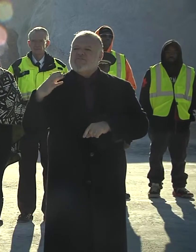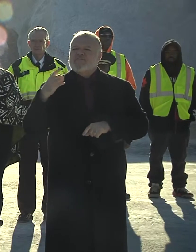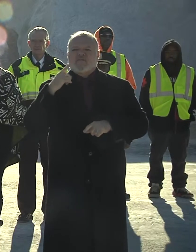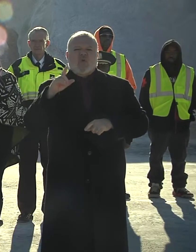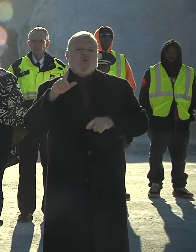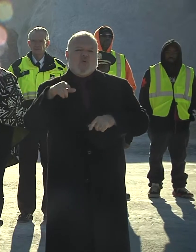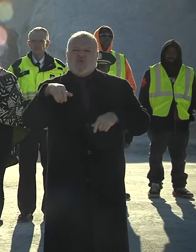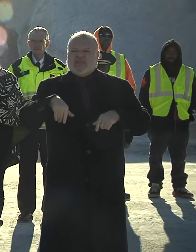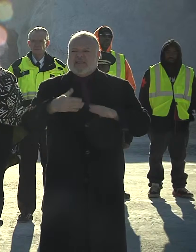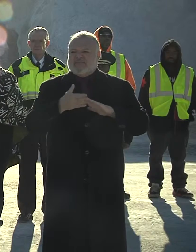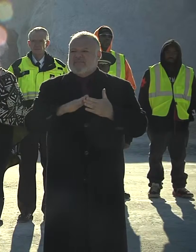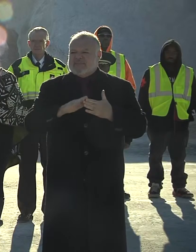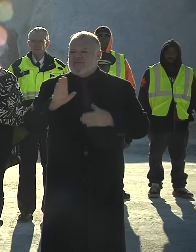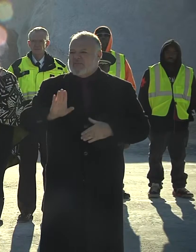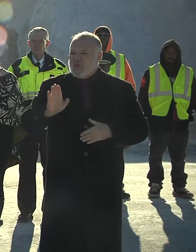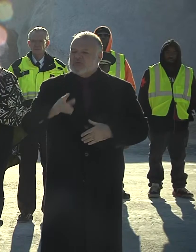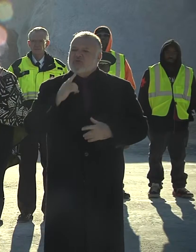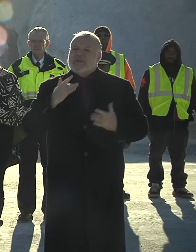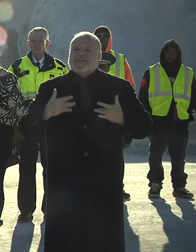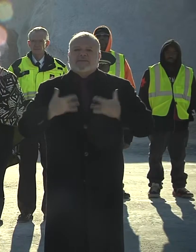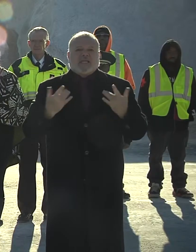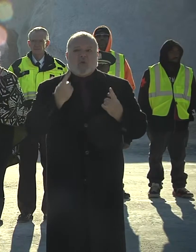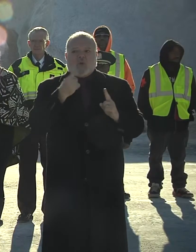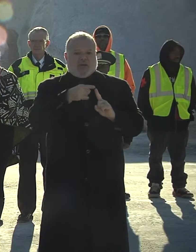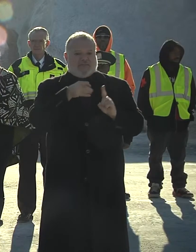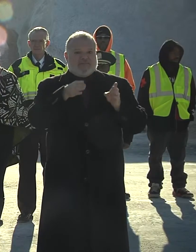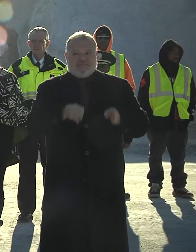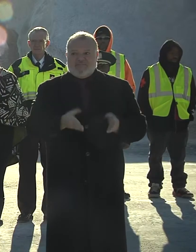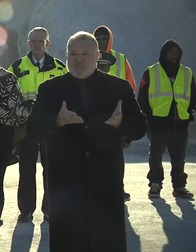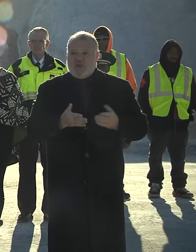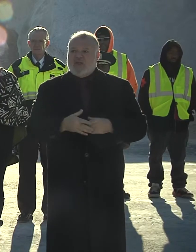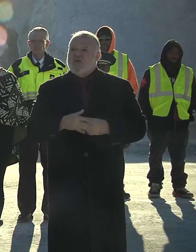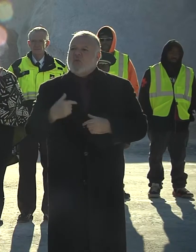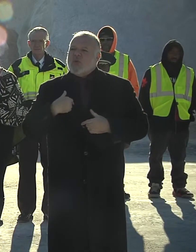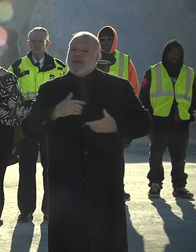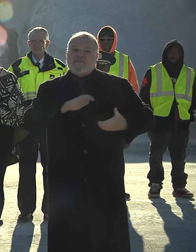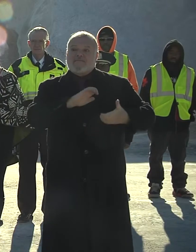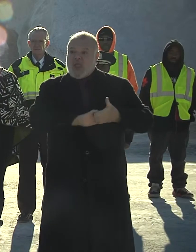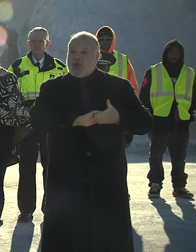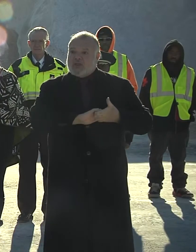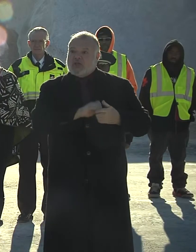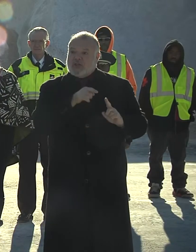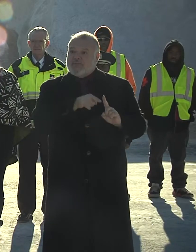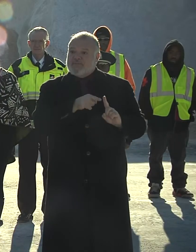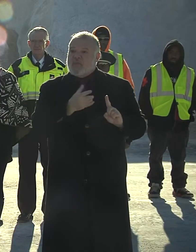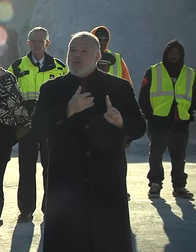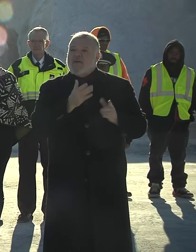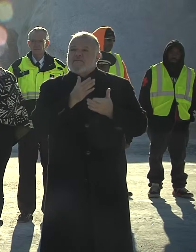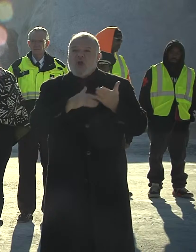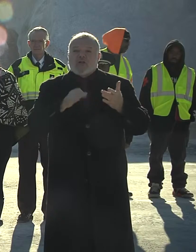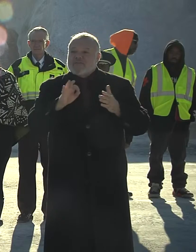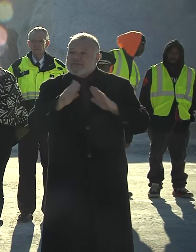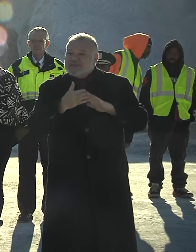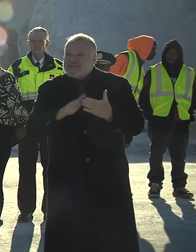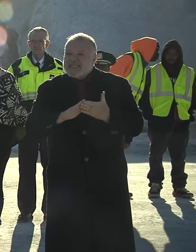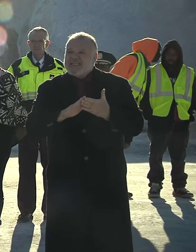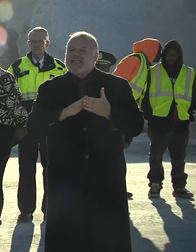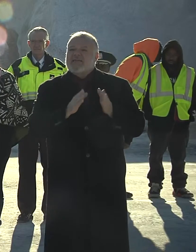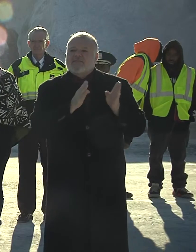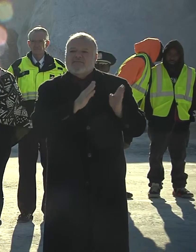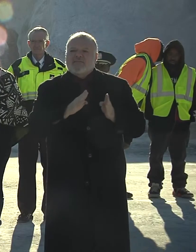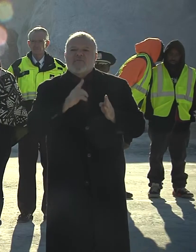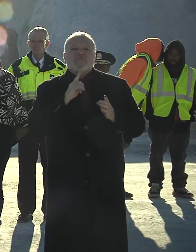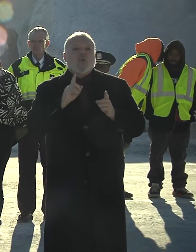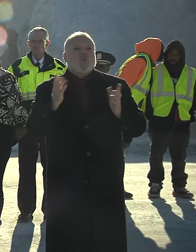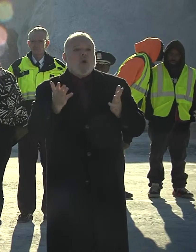taking it one step further this year, is to really partner proactively on parts of the city and streets and roadways that